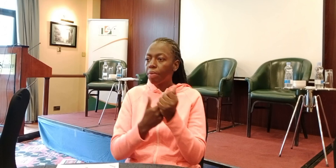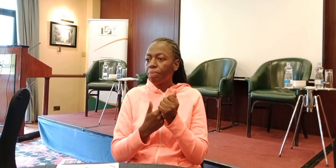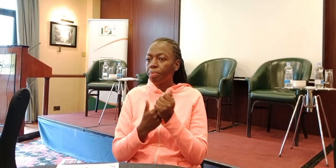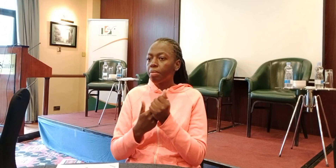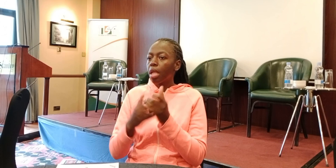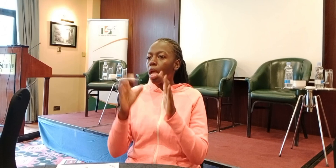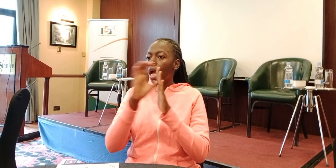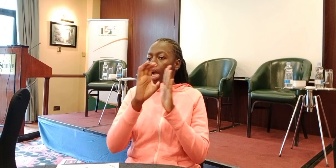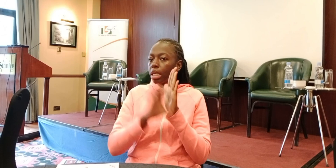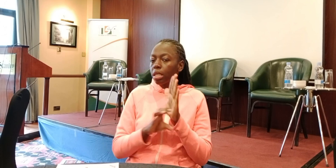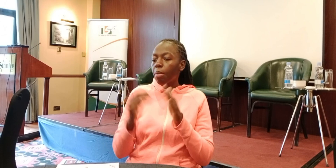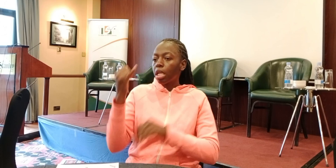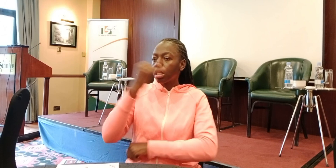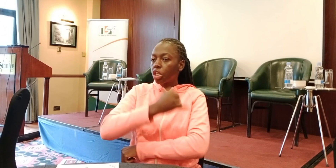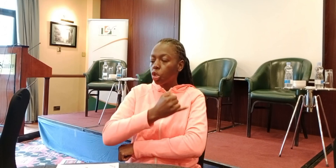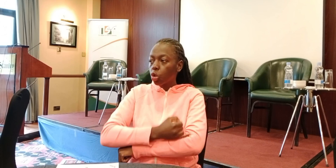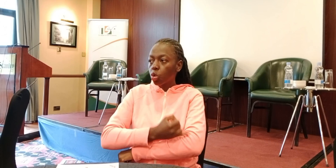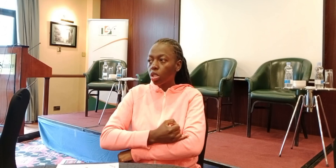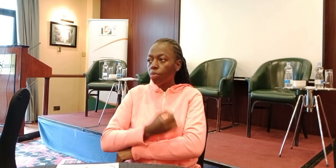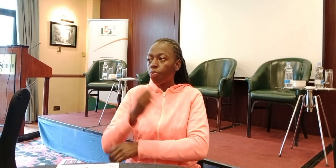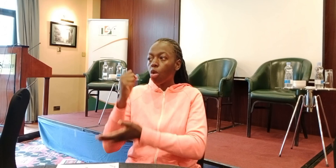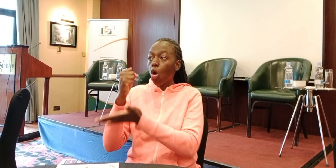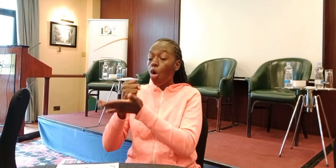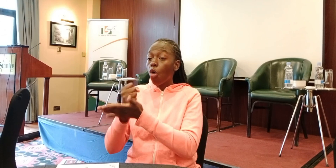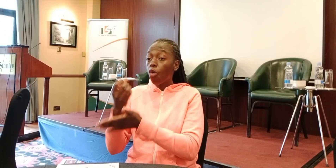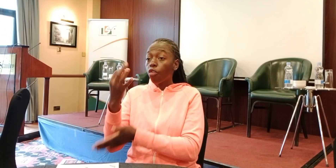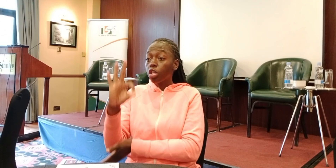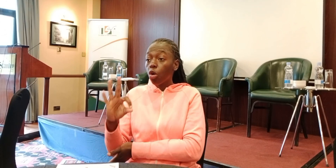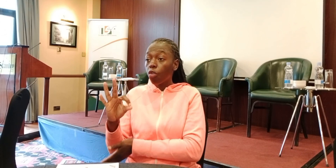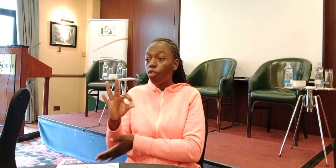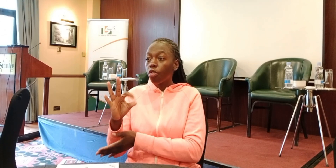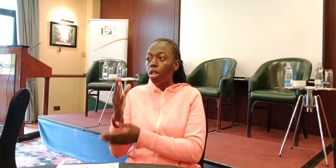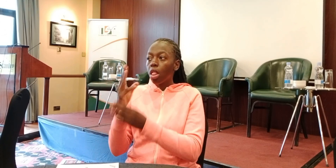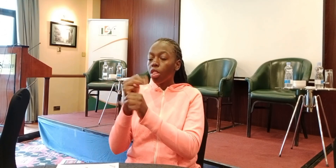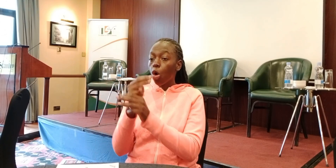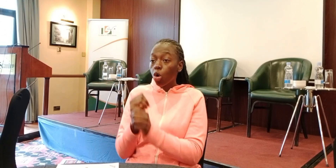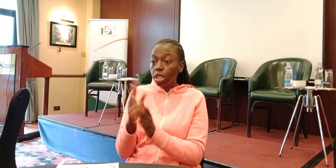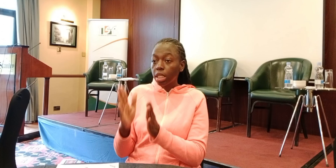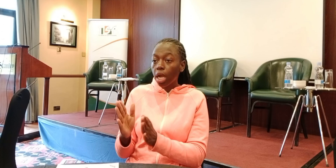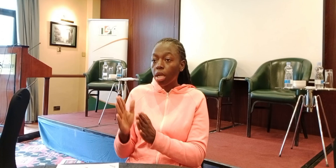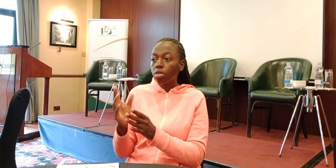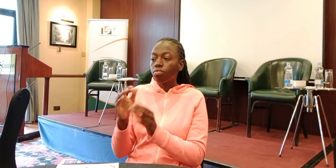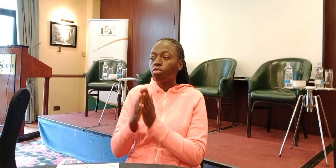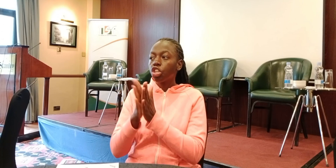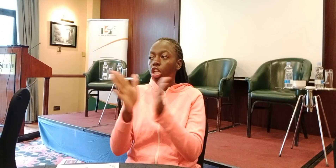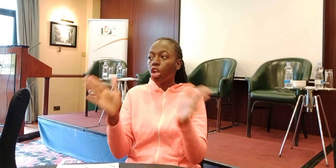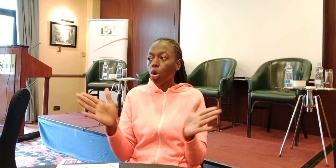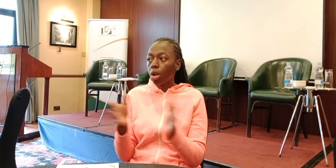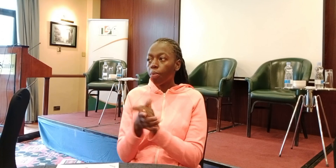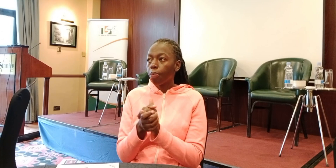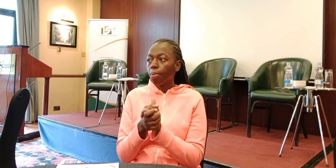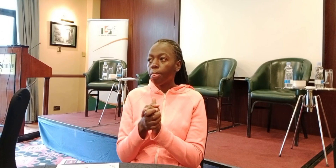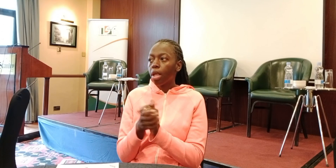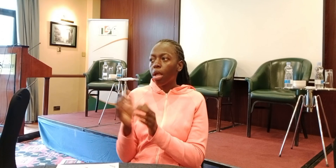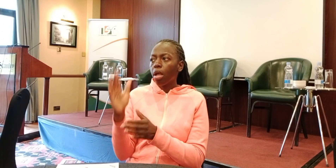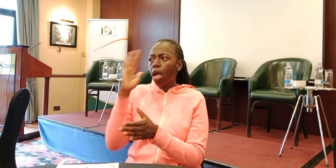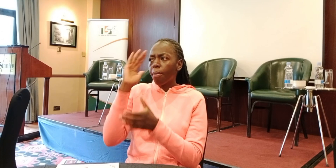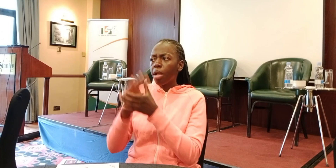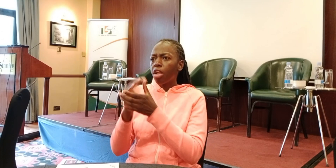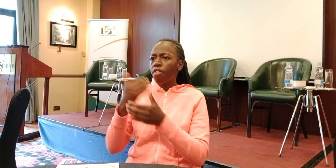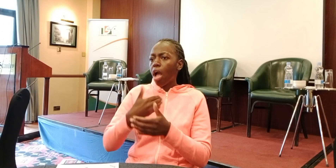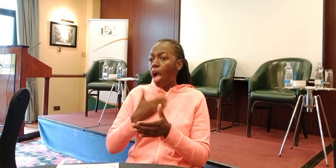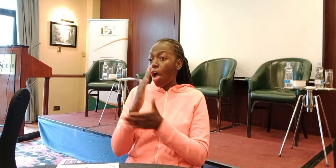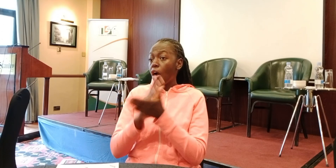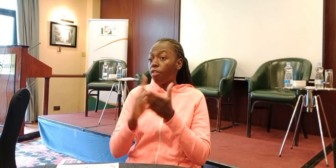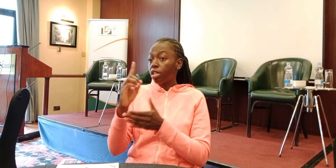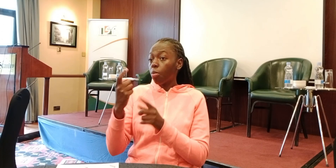Katiba Institute, the Office of the Auditor General. I believe we have someone from